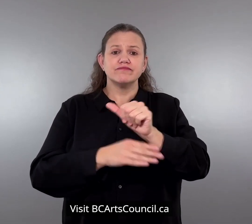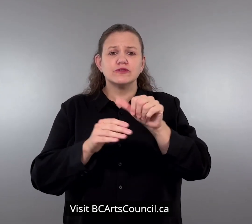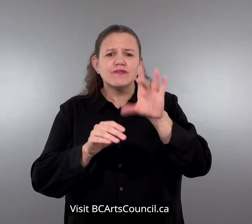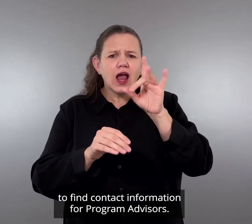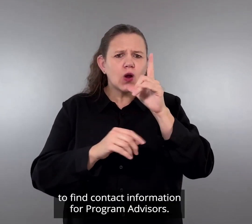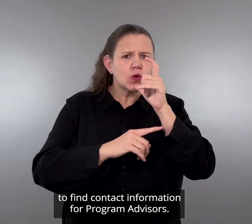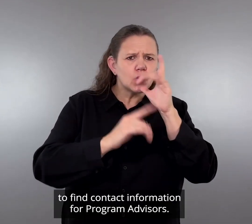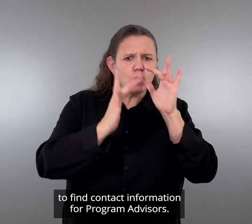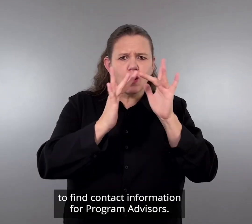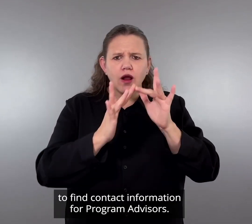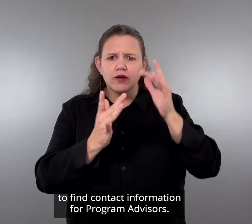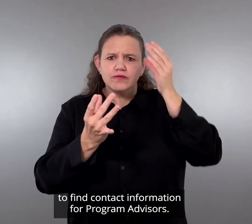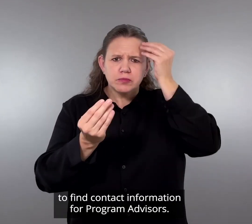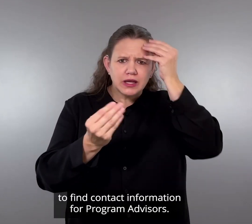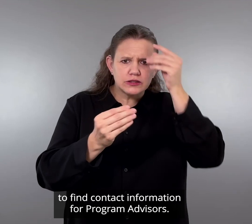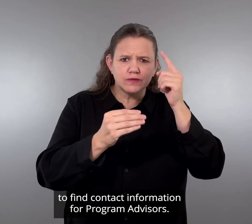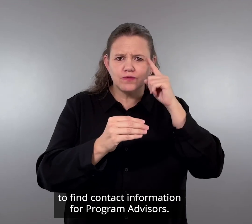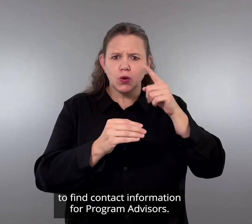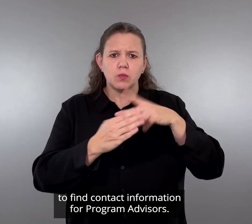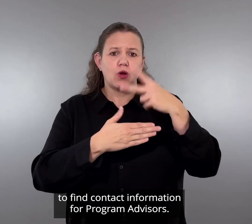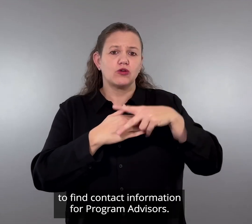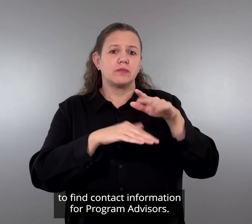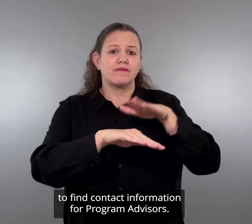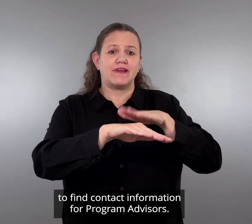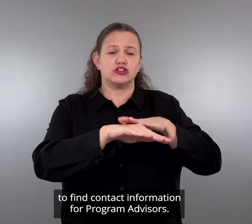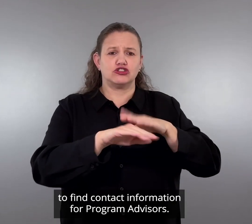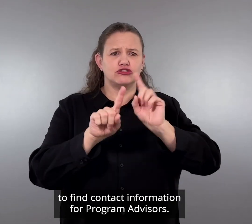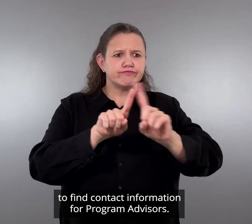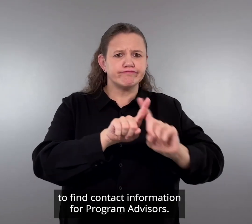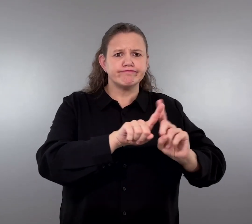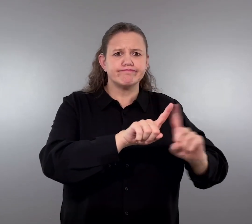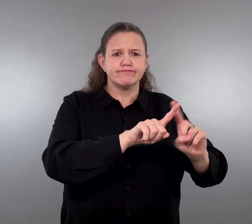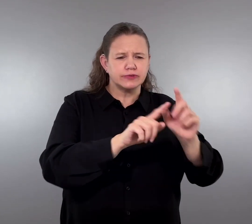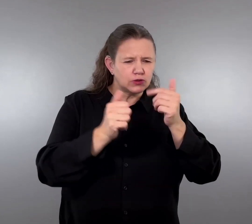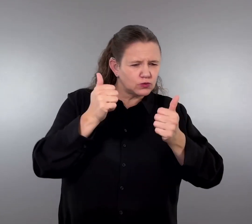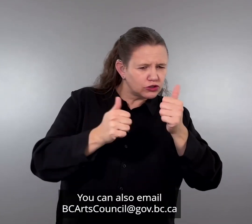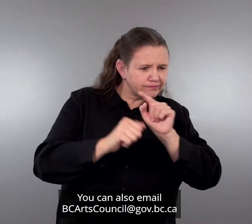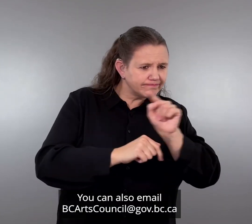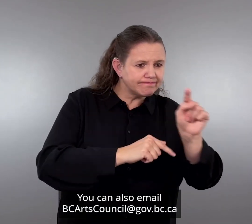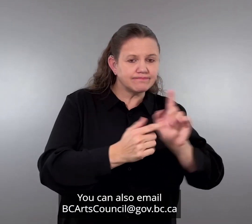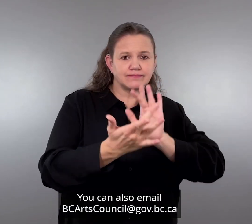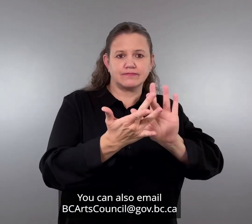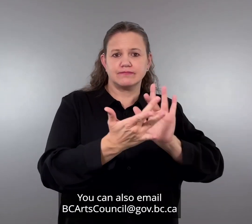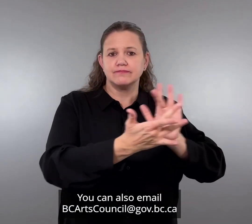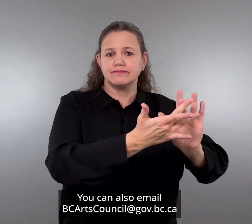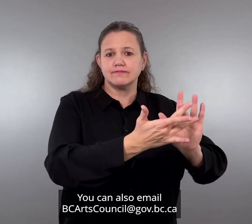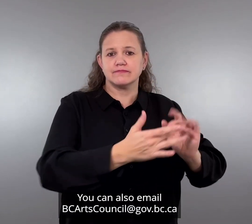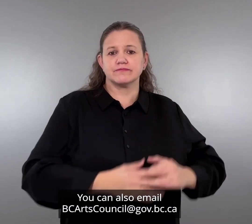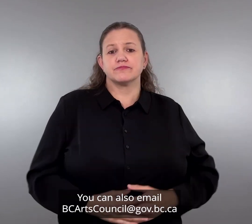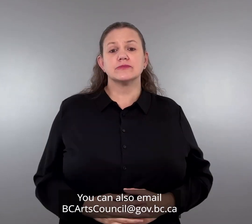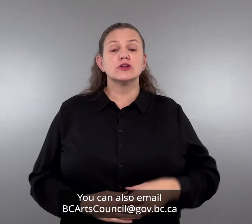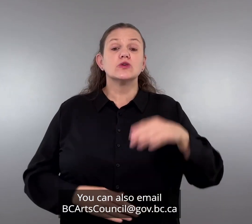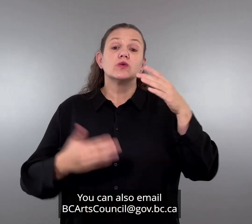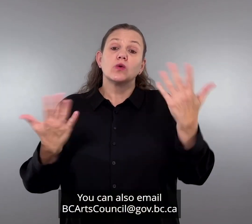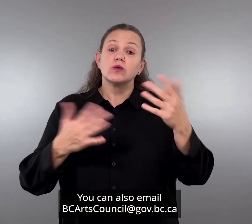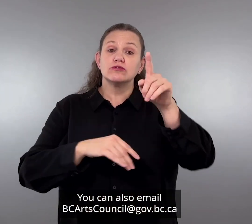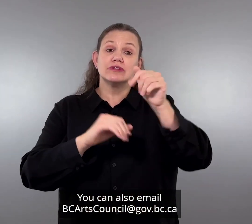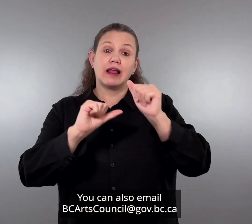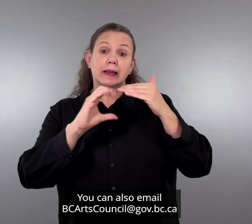bcartscouncil.ca to find contact information for program advisors. You can also email